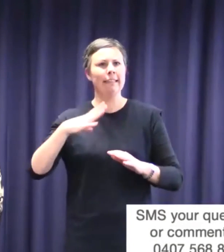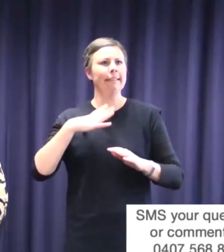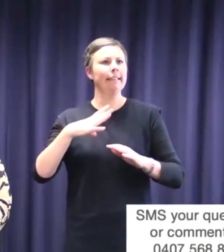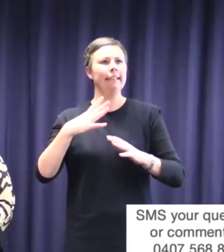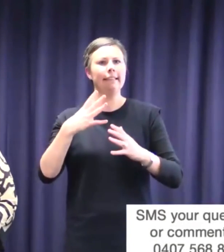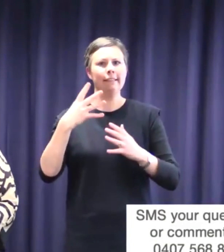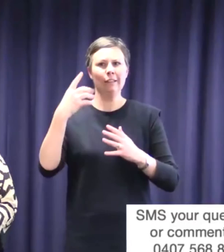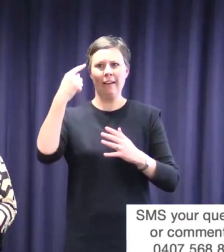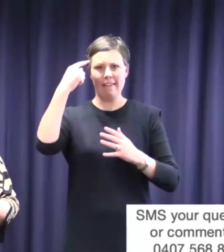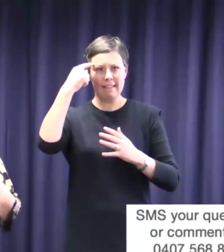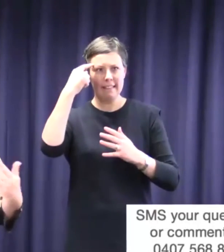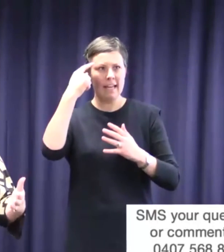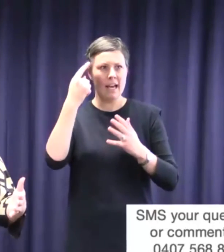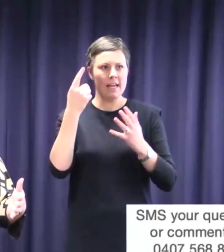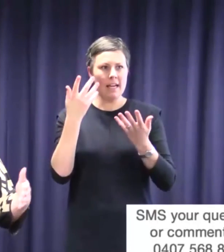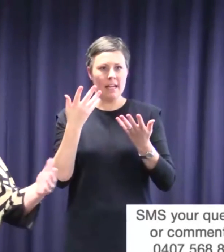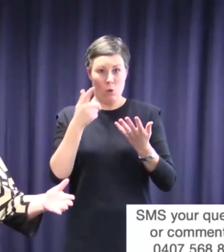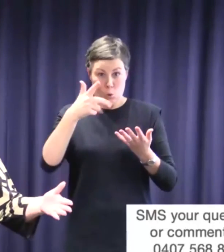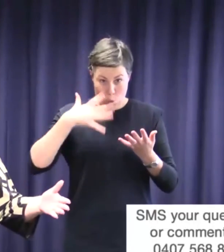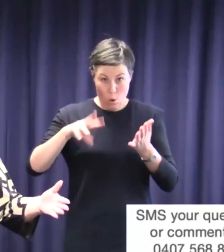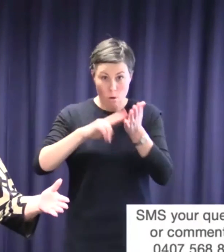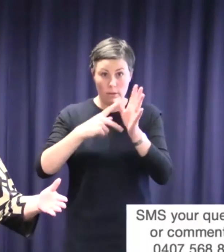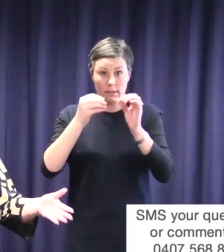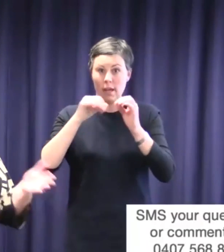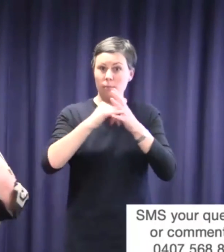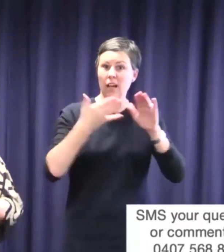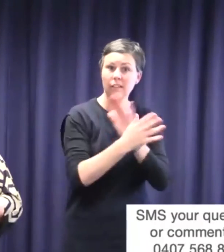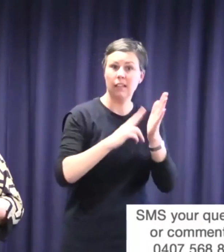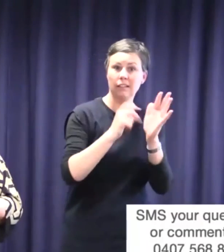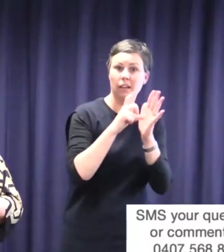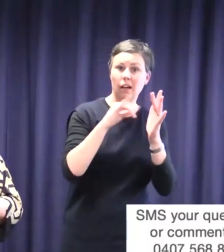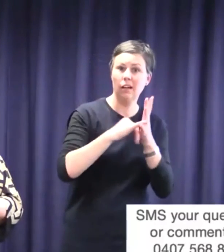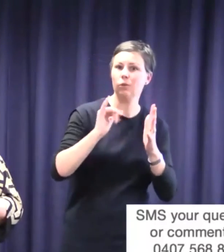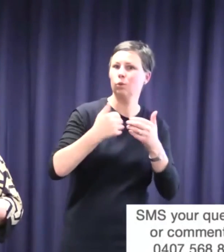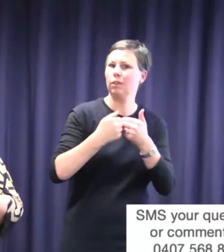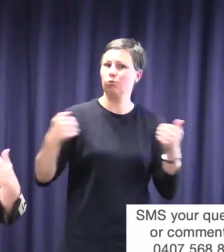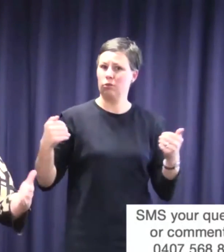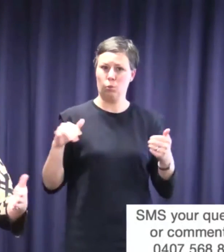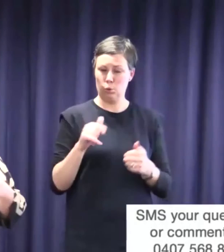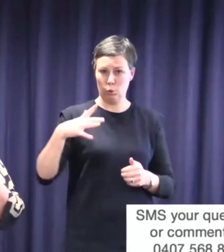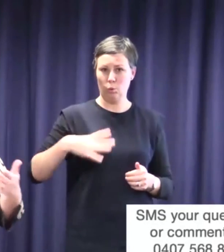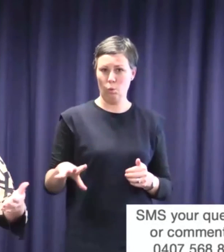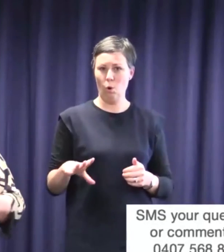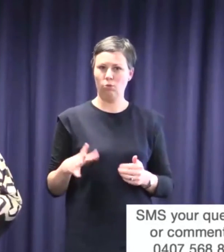some thought as to whether you want NABS to be in the NDIS or out of the NDIS.